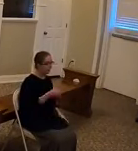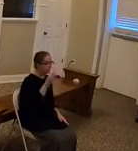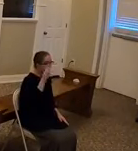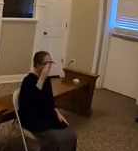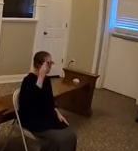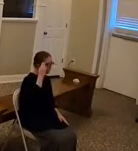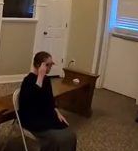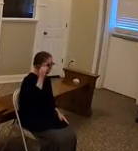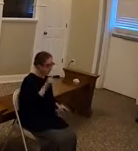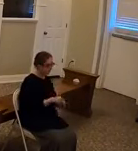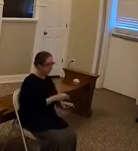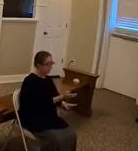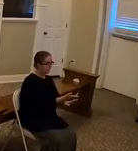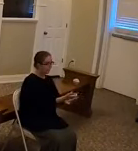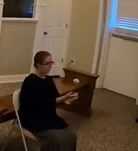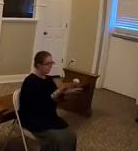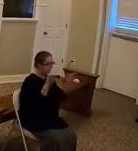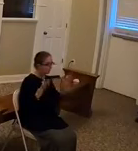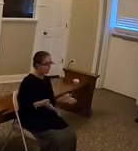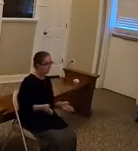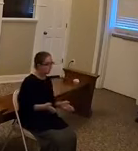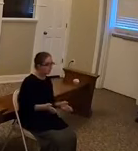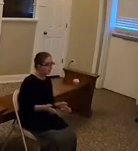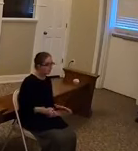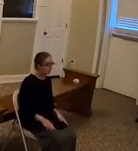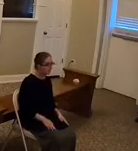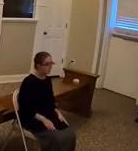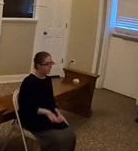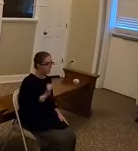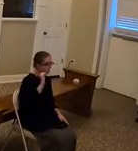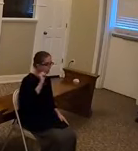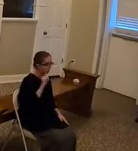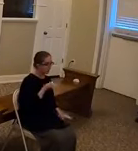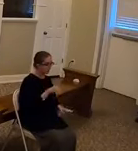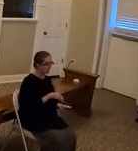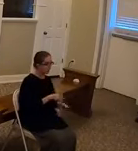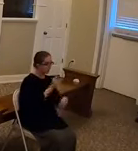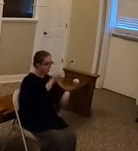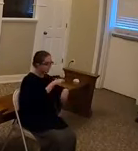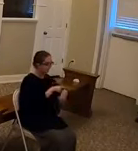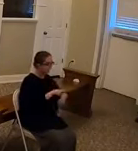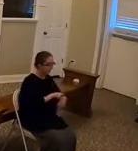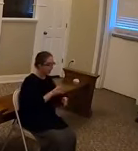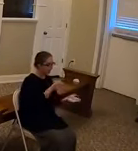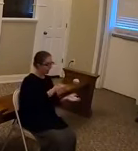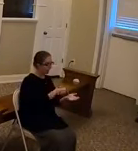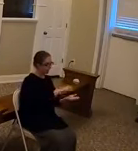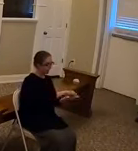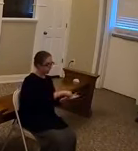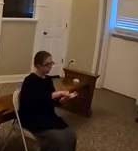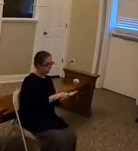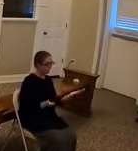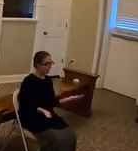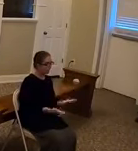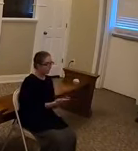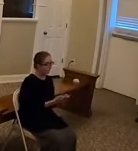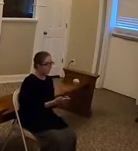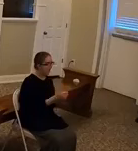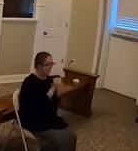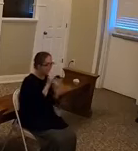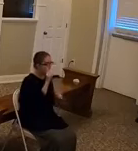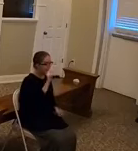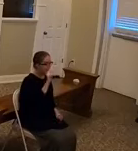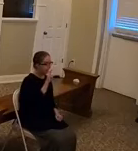known, amen, as a beggar. And so at the time of this writing here,